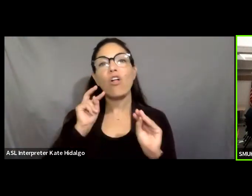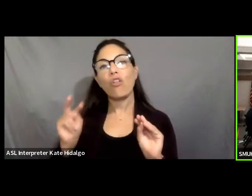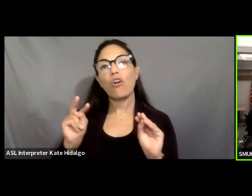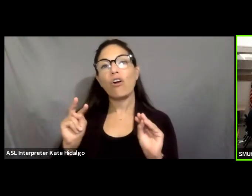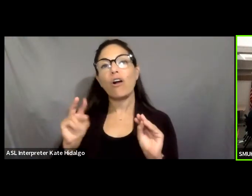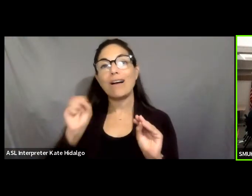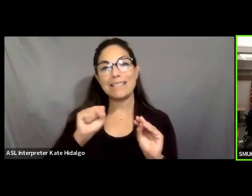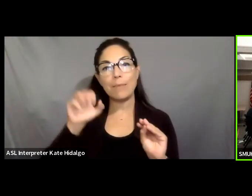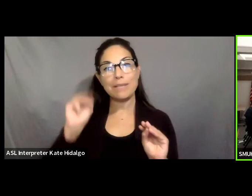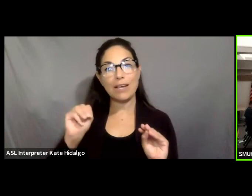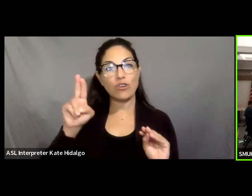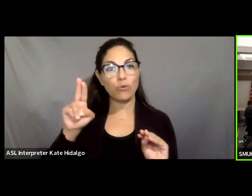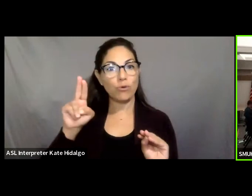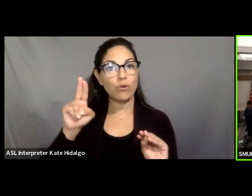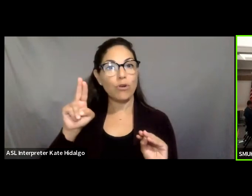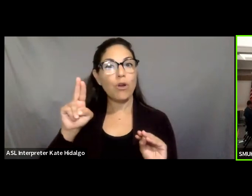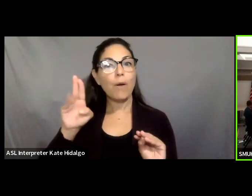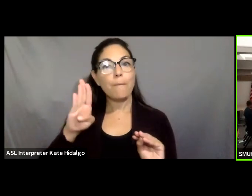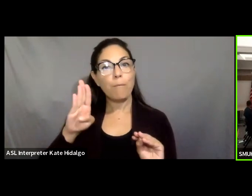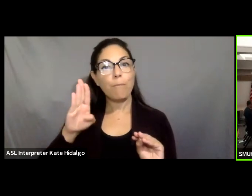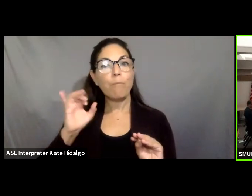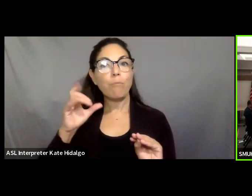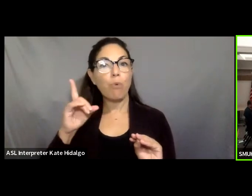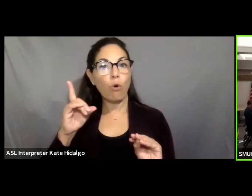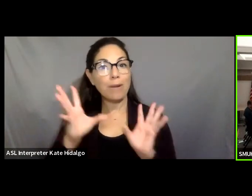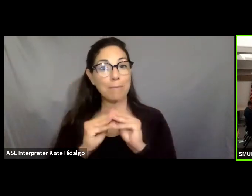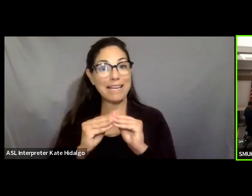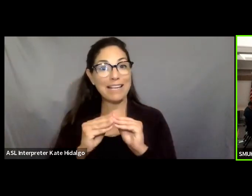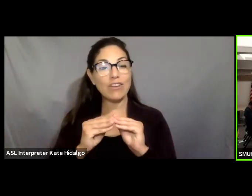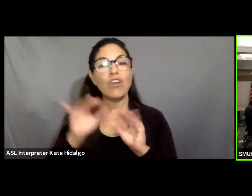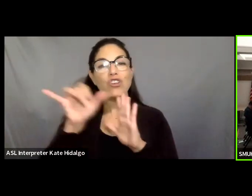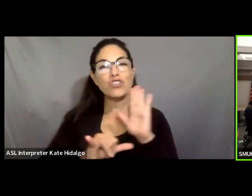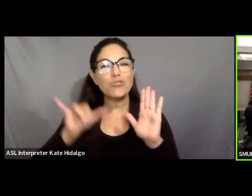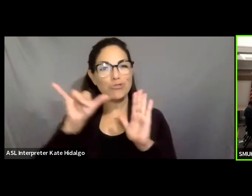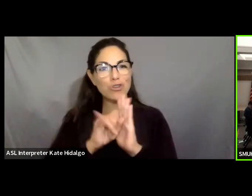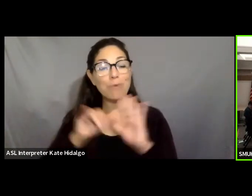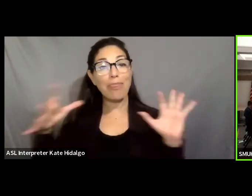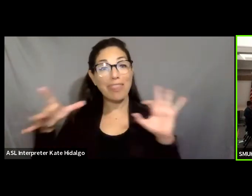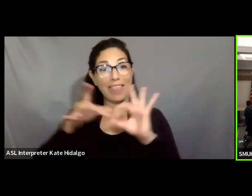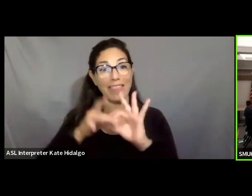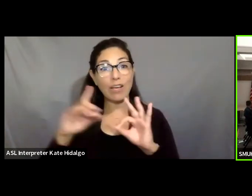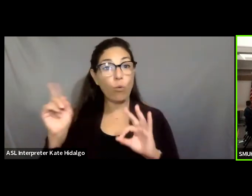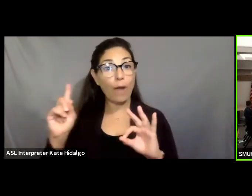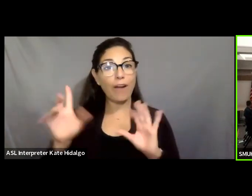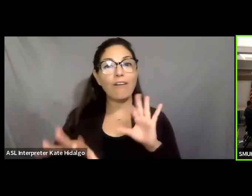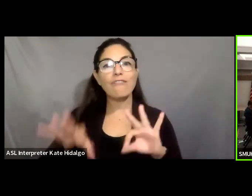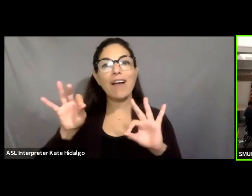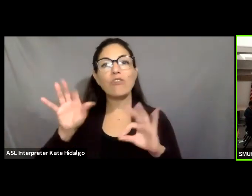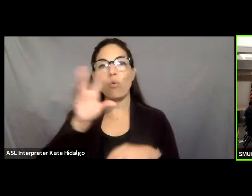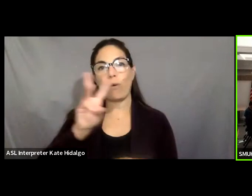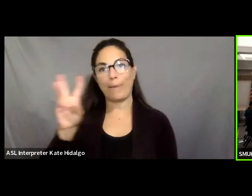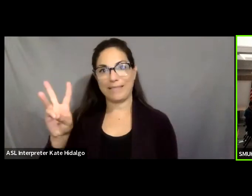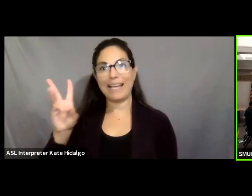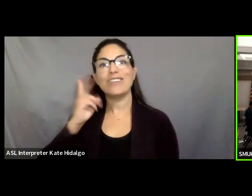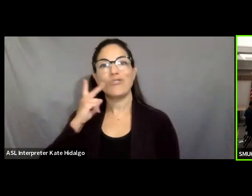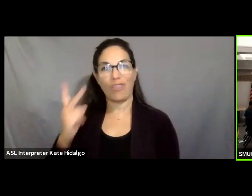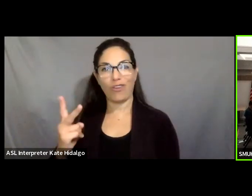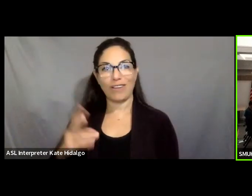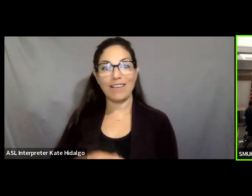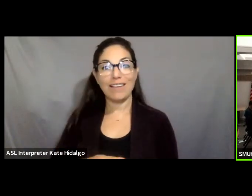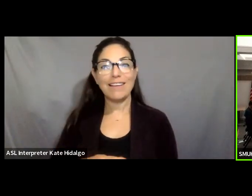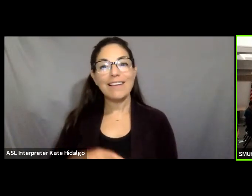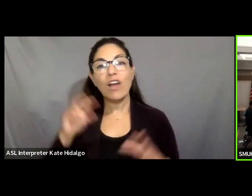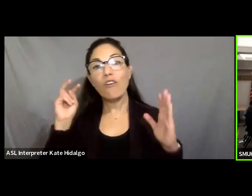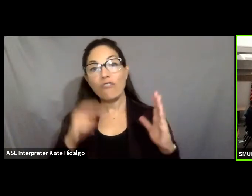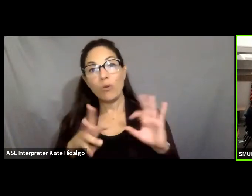San Mateo Union High School Board Meeting YouTube channel. The link to the YouTube channel can be found on our website. You may view